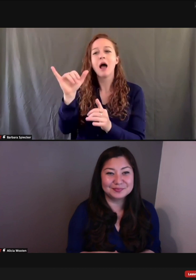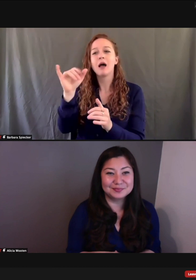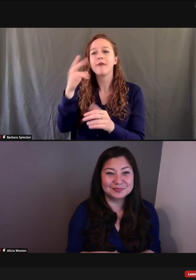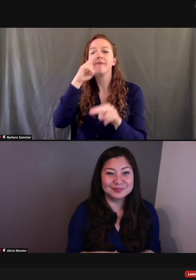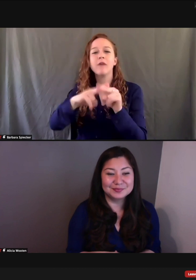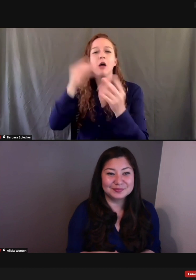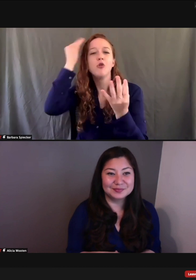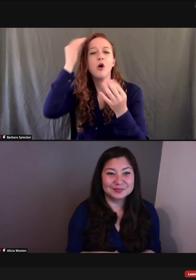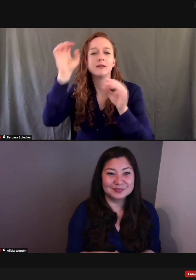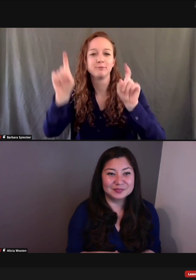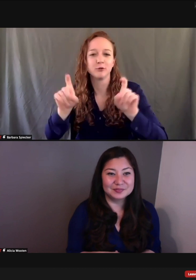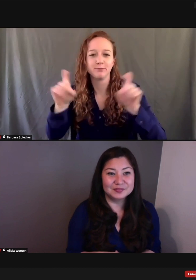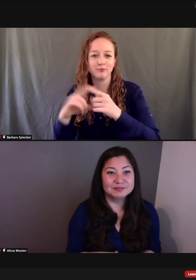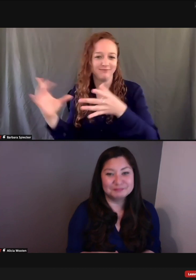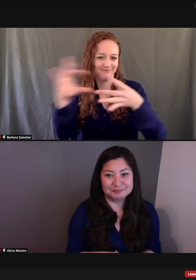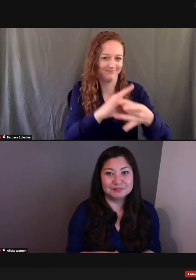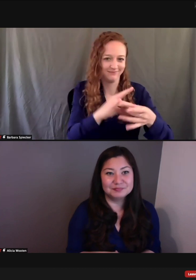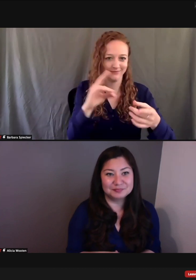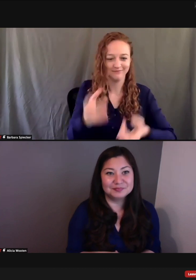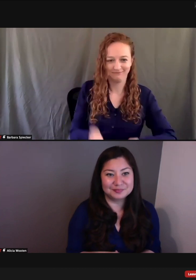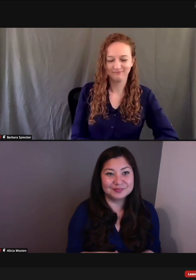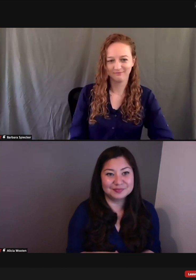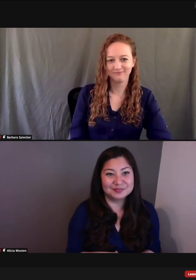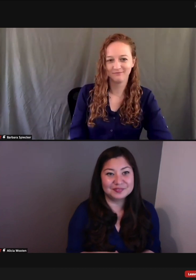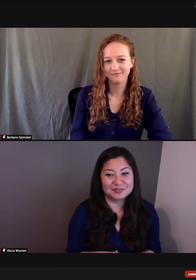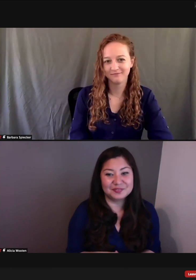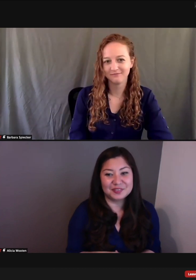And so, for example, if we have deaf people